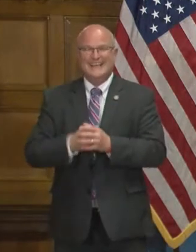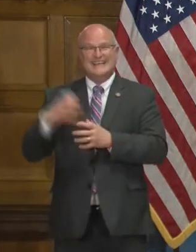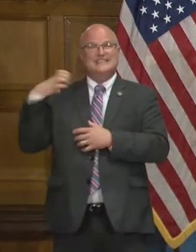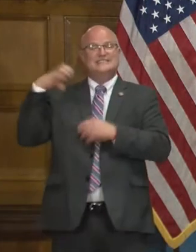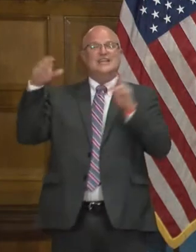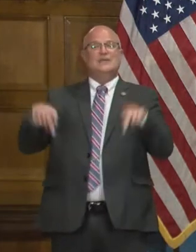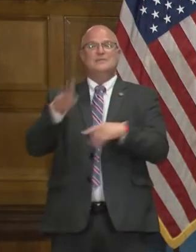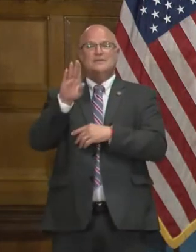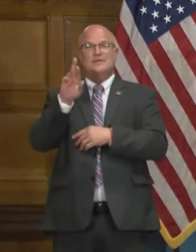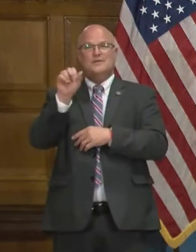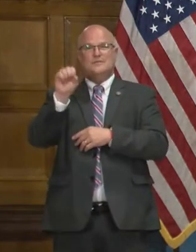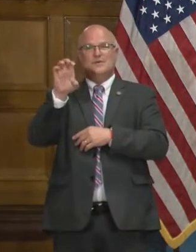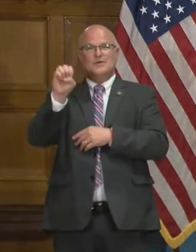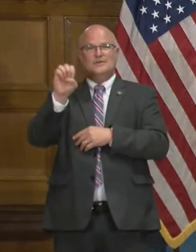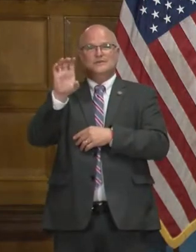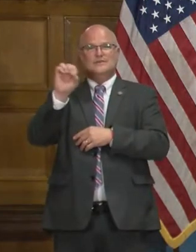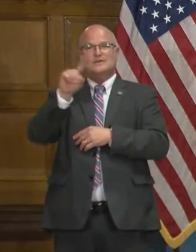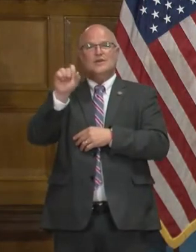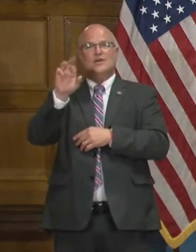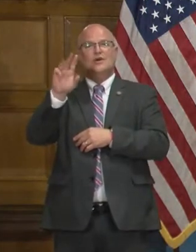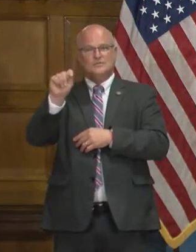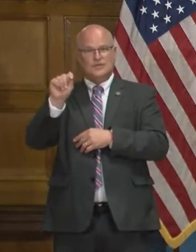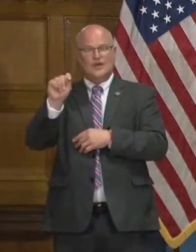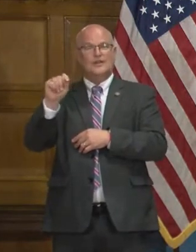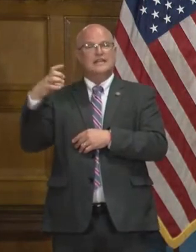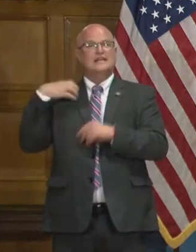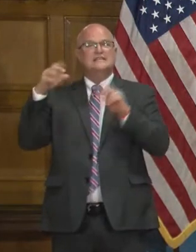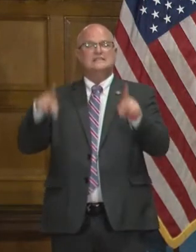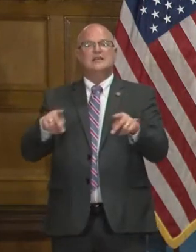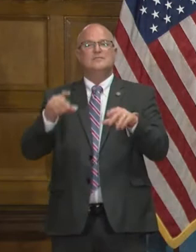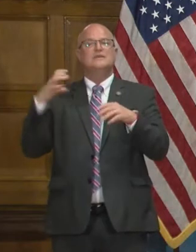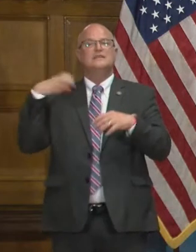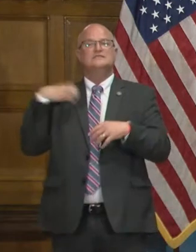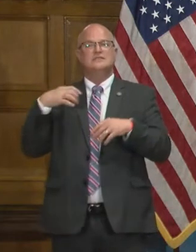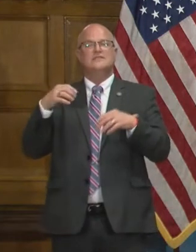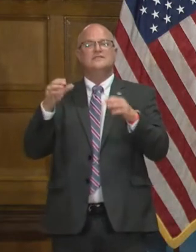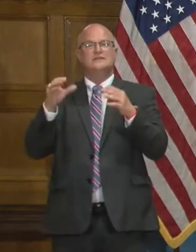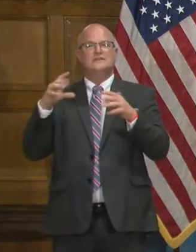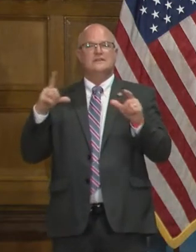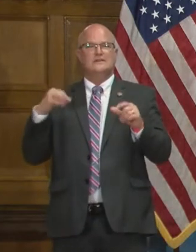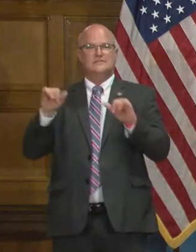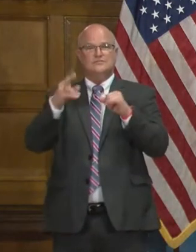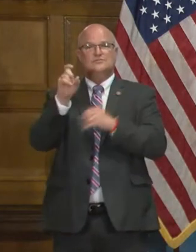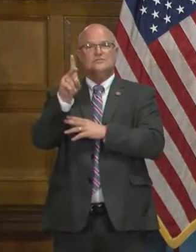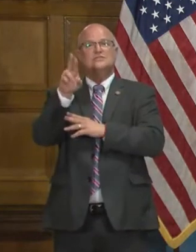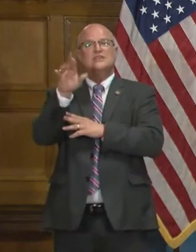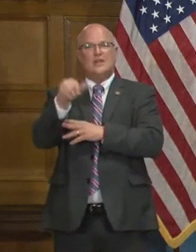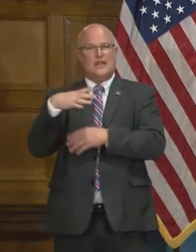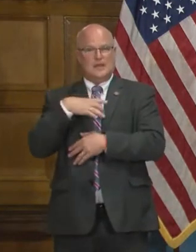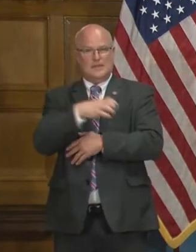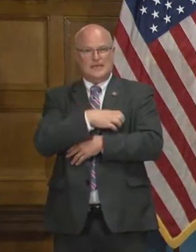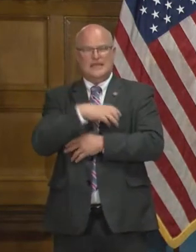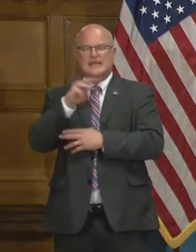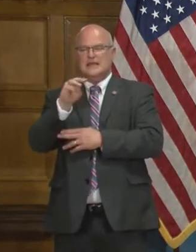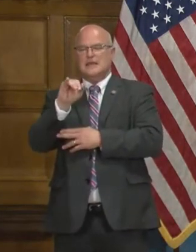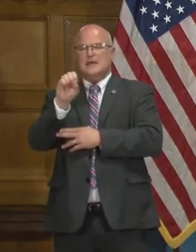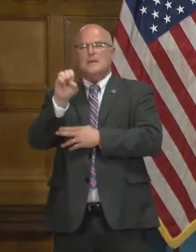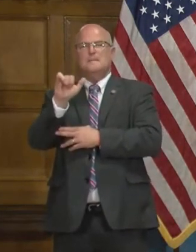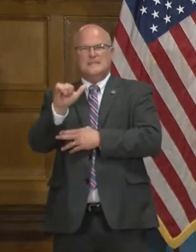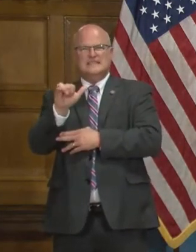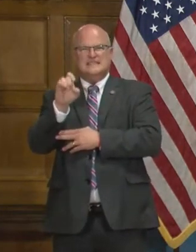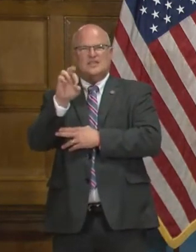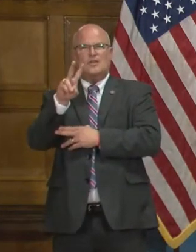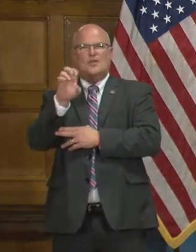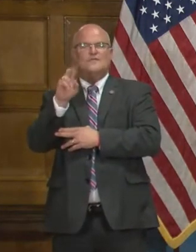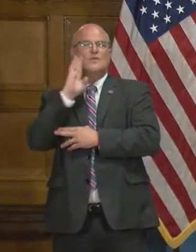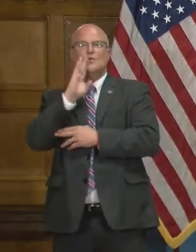Chairman Bruce Cozart, who is chairman of the House Judiciary Committee. Senator Missy Irvin will be joining us a little bit